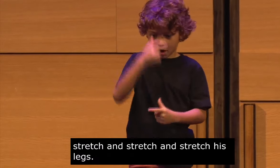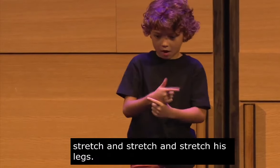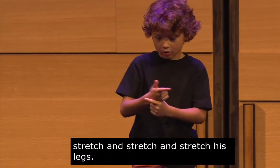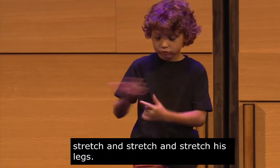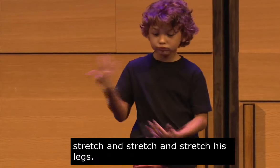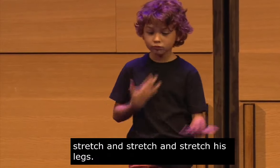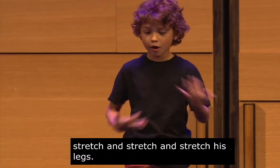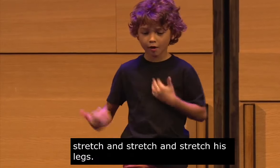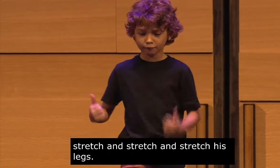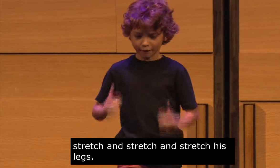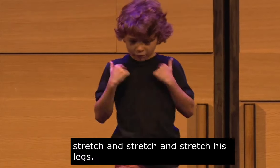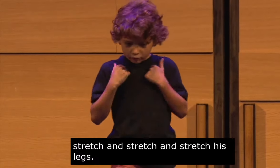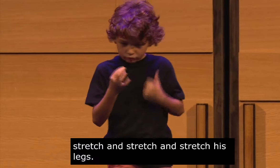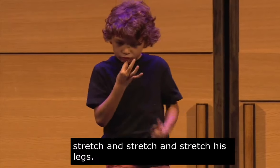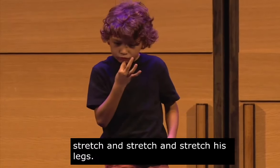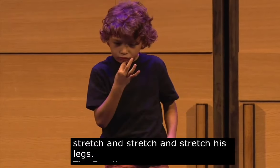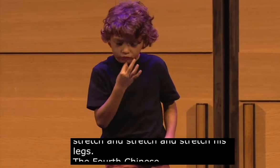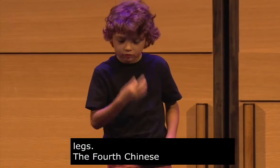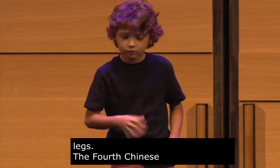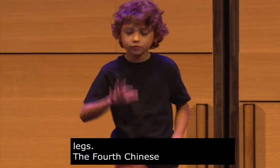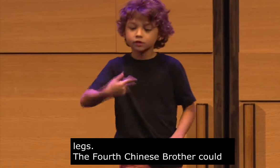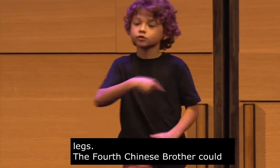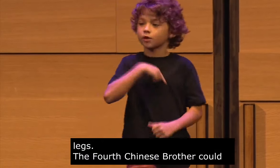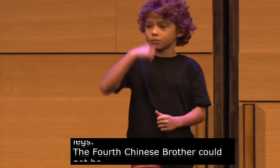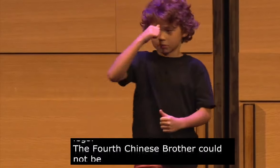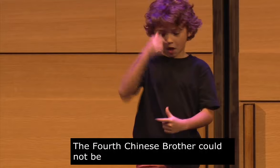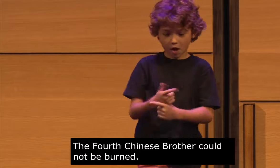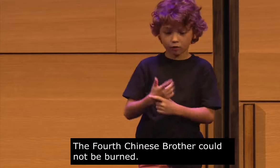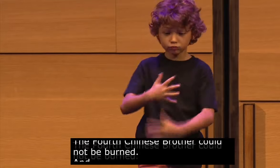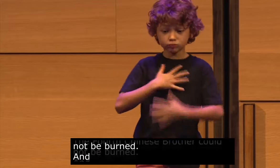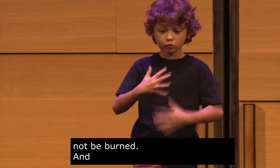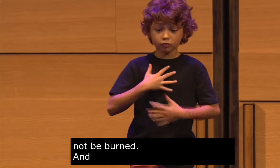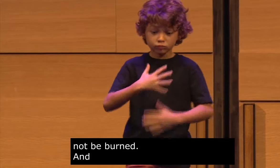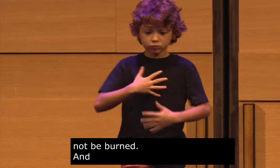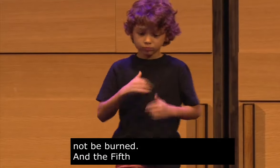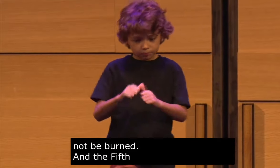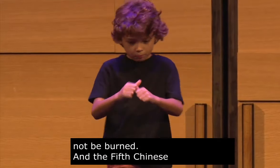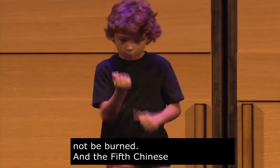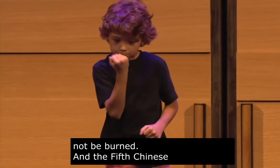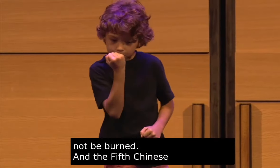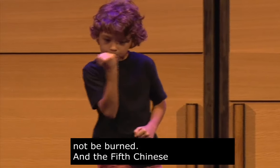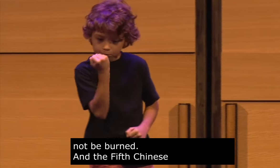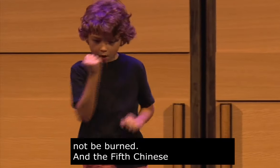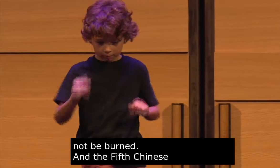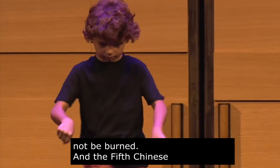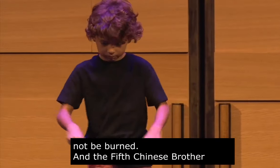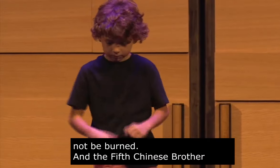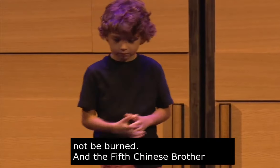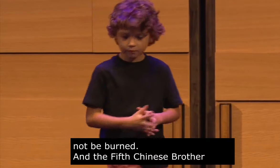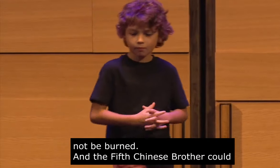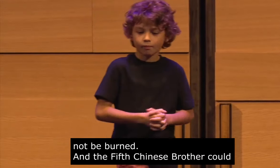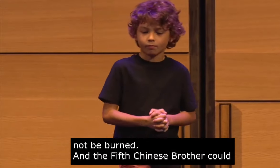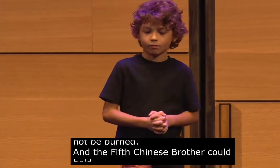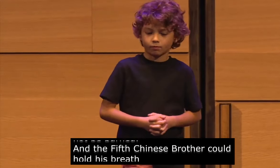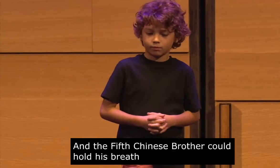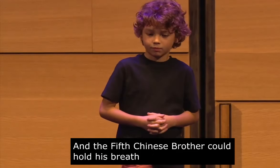The fourth Chinese brother could not be burned, and the fifth Chinese brother could hold his breath indefinitely.